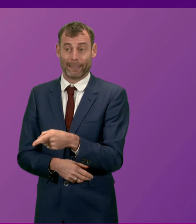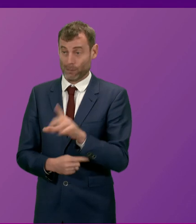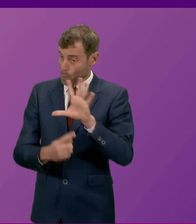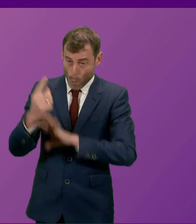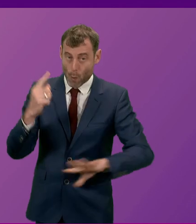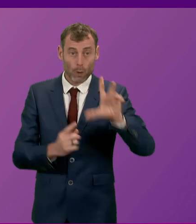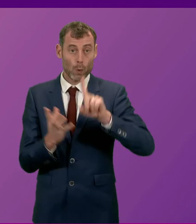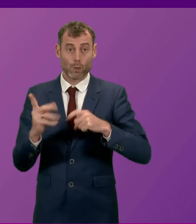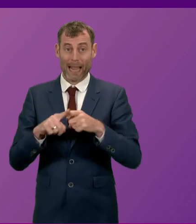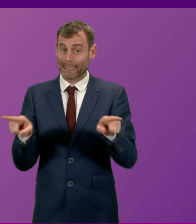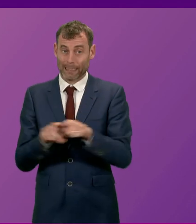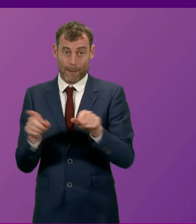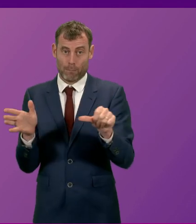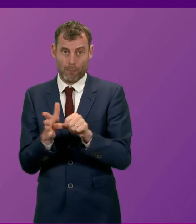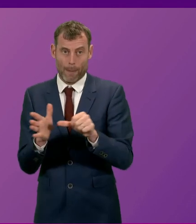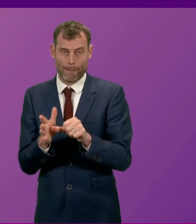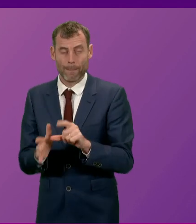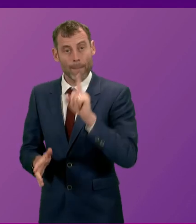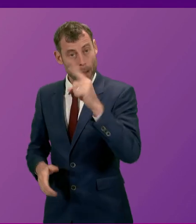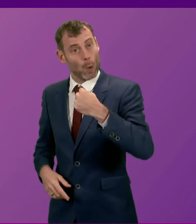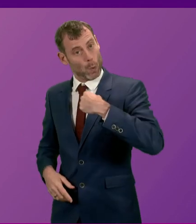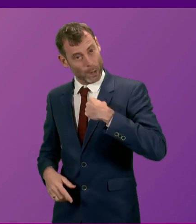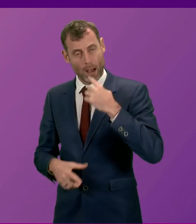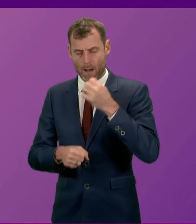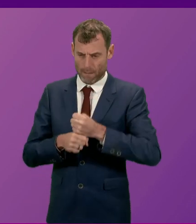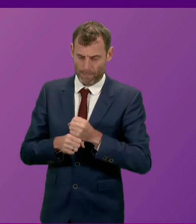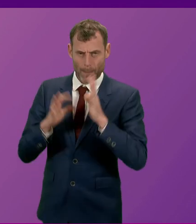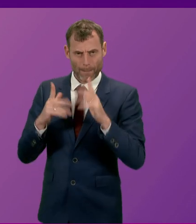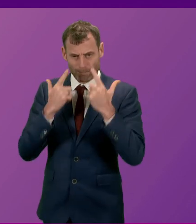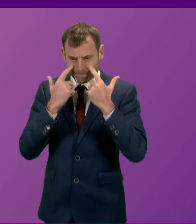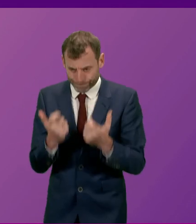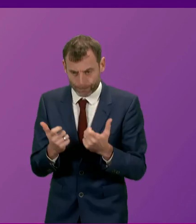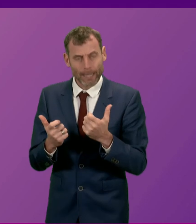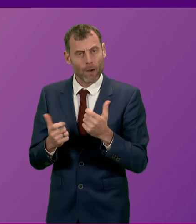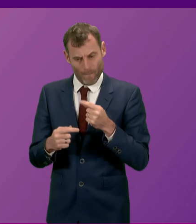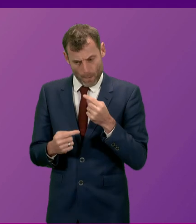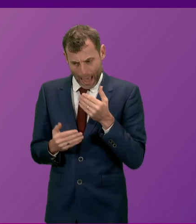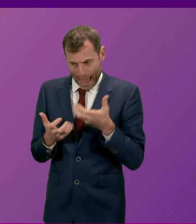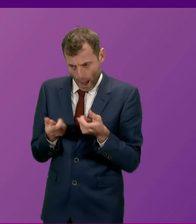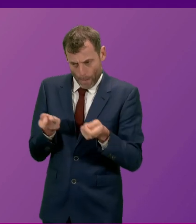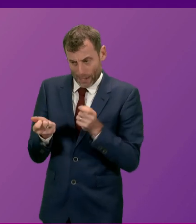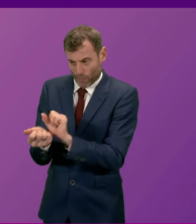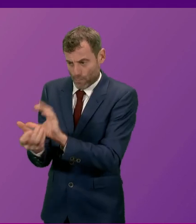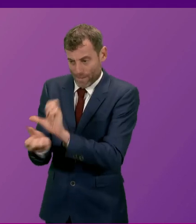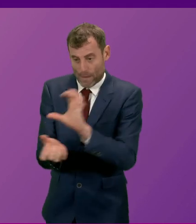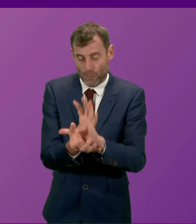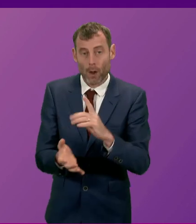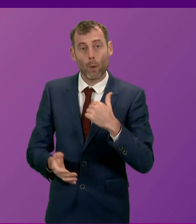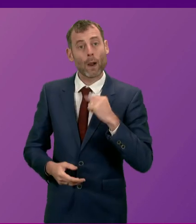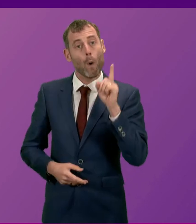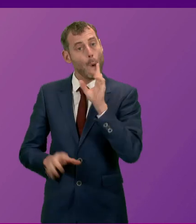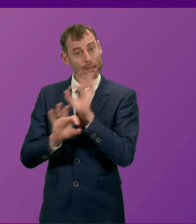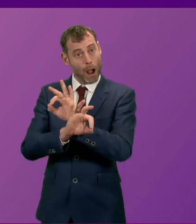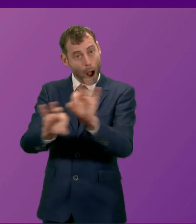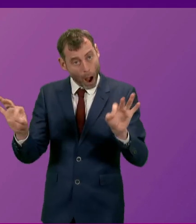take is we will take a responsible approach which will be subject to parliamentary scrutiny, and we will always take into account the